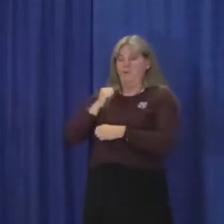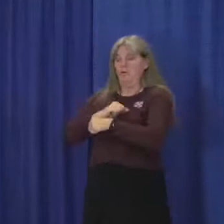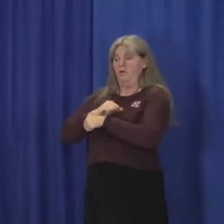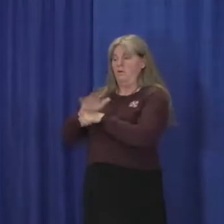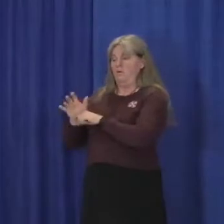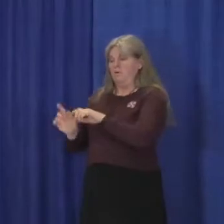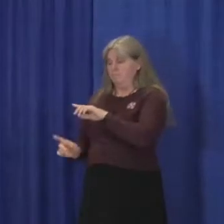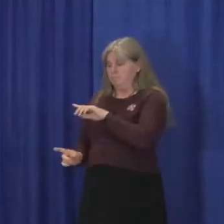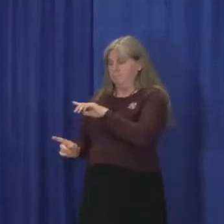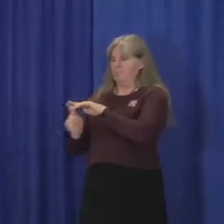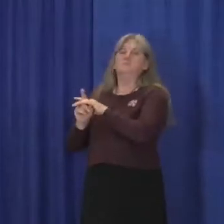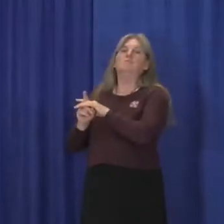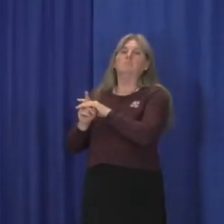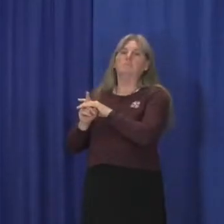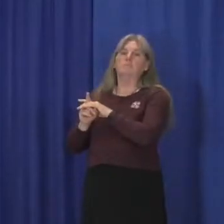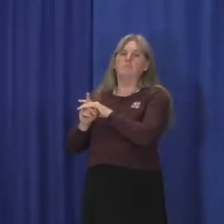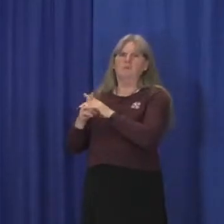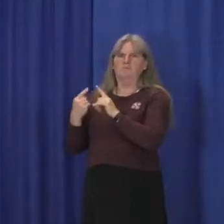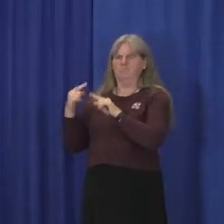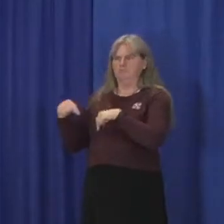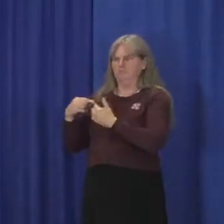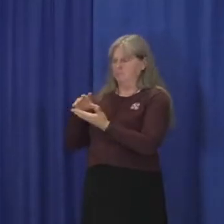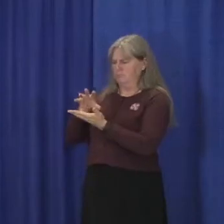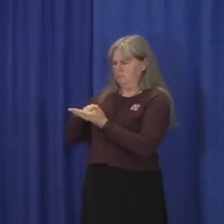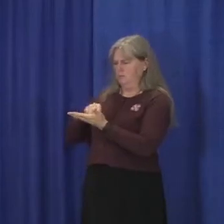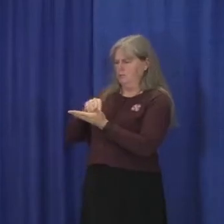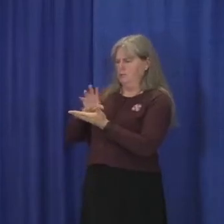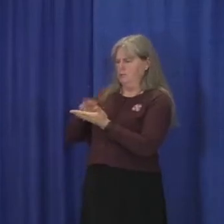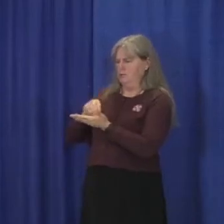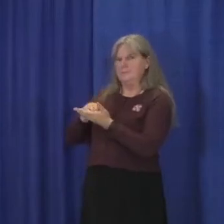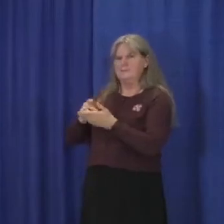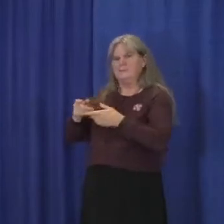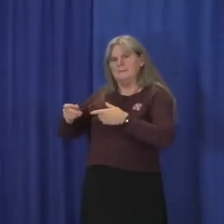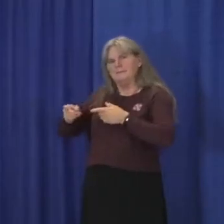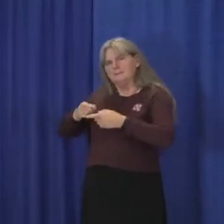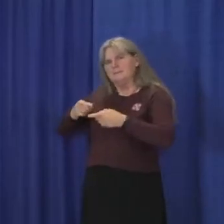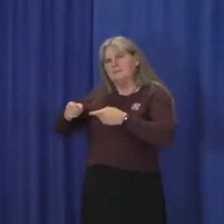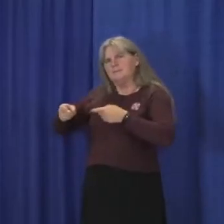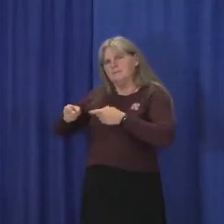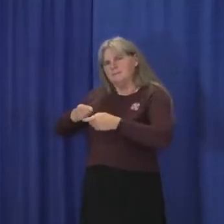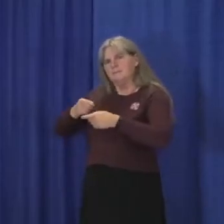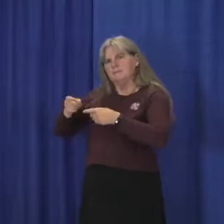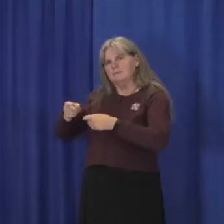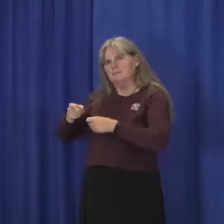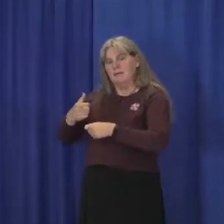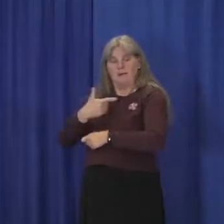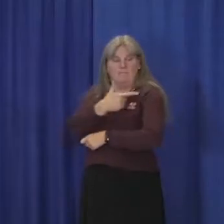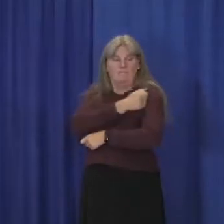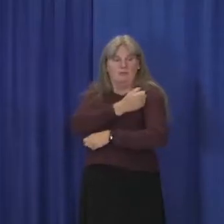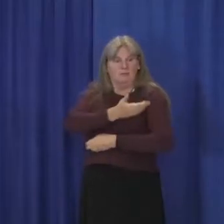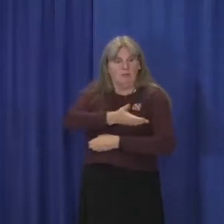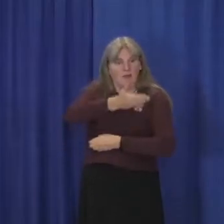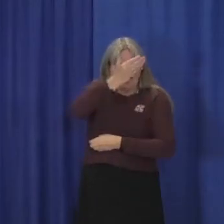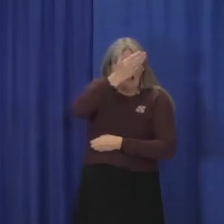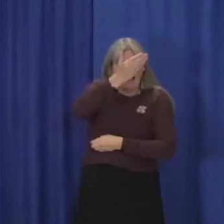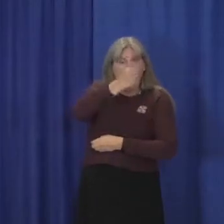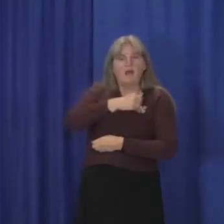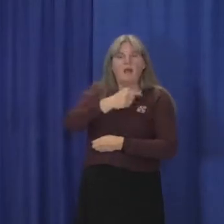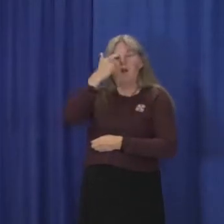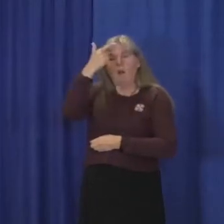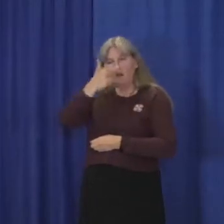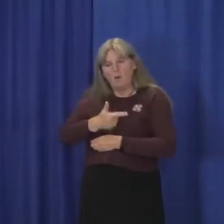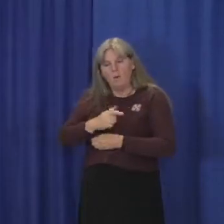we've learned a lot about COVID-19 and how to manage it. Rising vaccine rates in Canada and